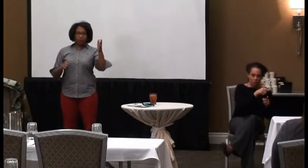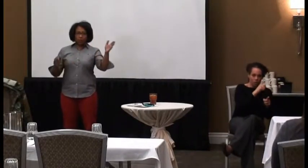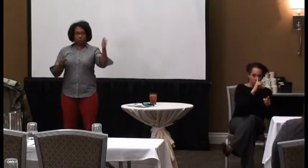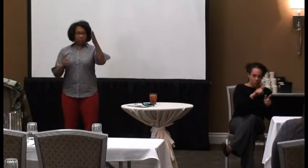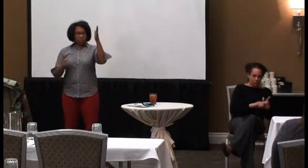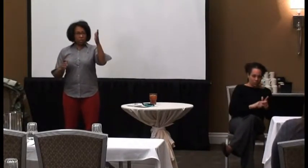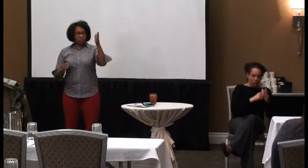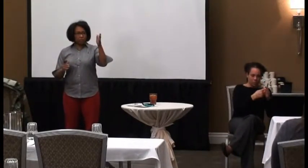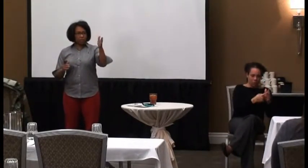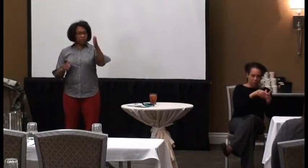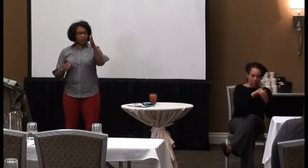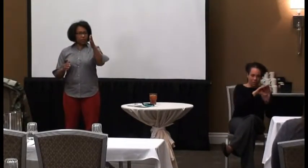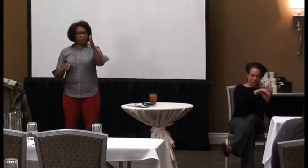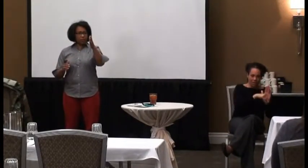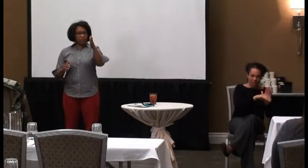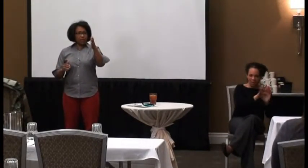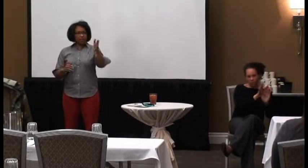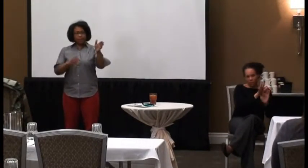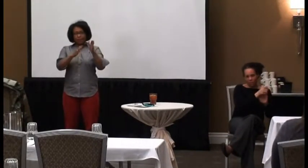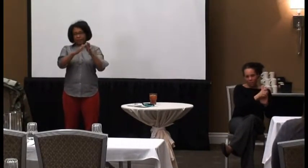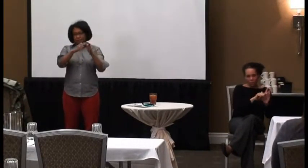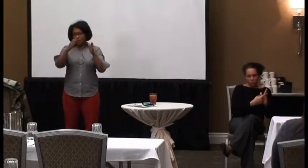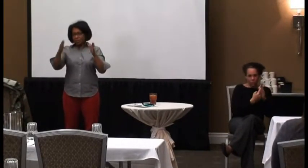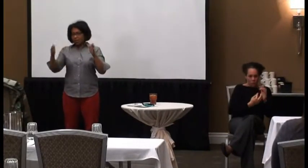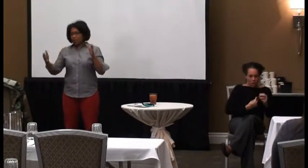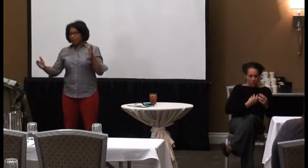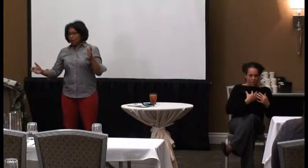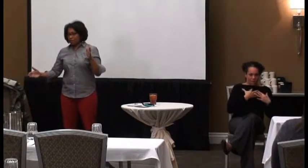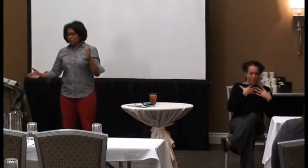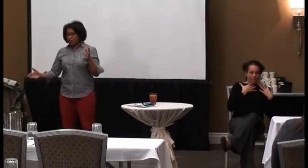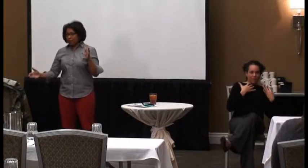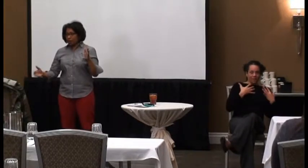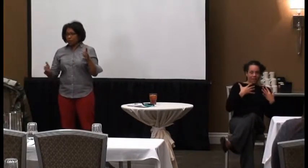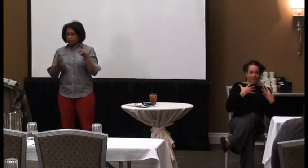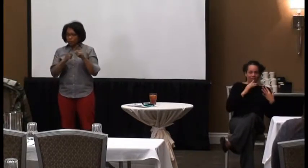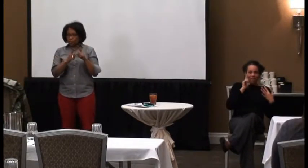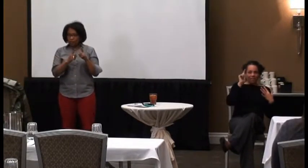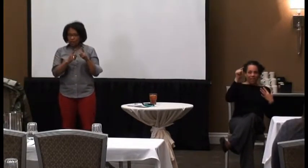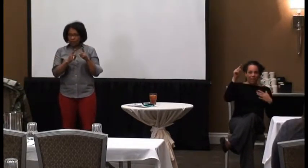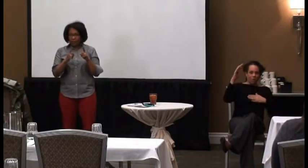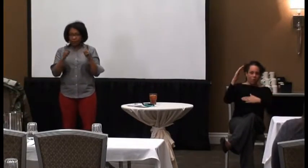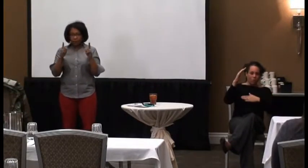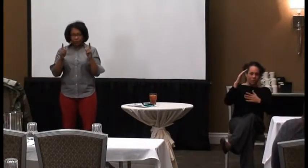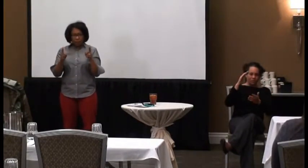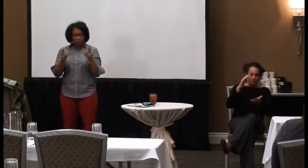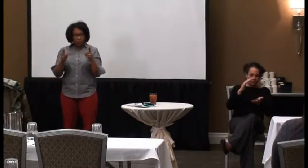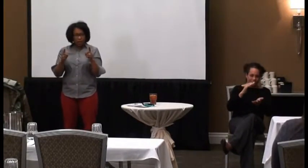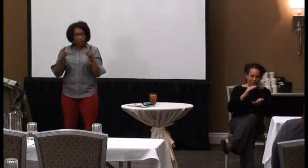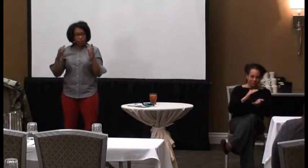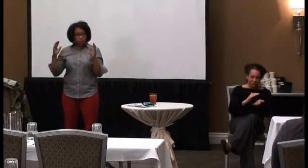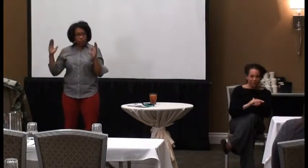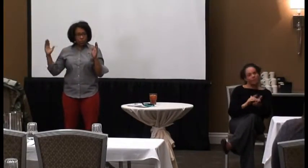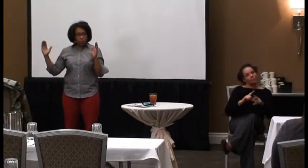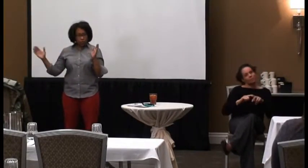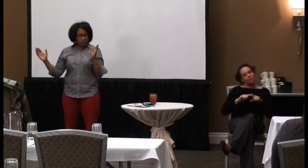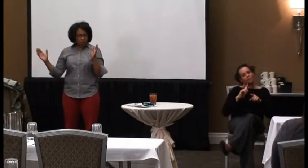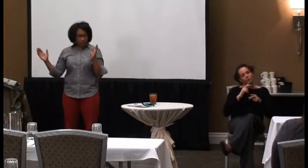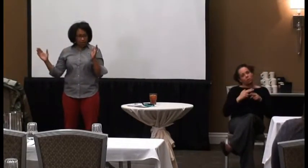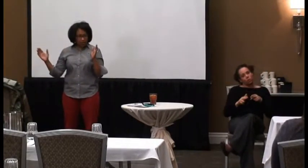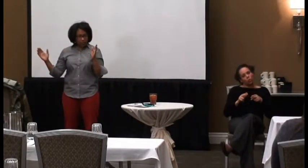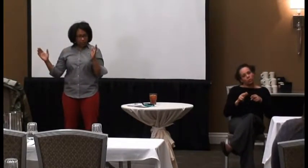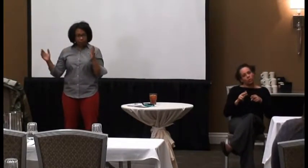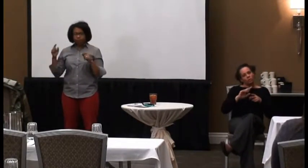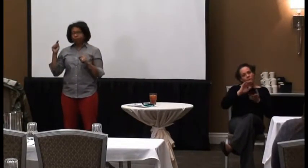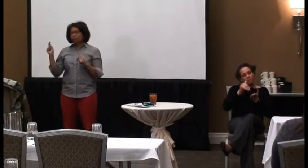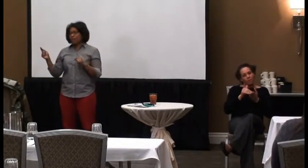kick in 30 minutes, 45 minutes. It's going to taper off depending on whether it's a short-acting, a mid-range, or a